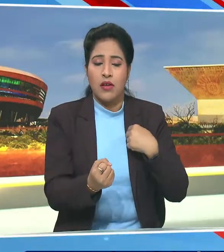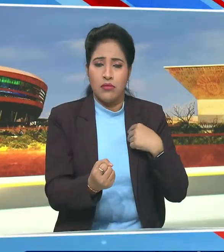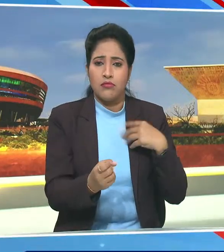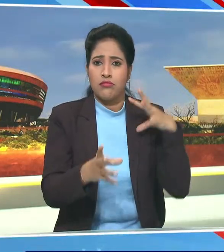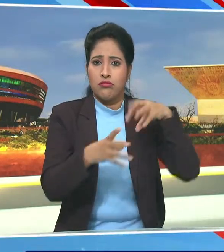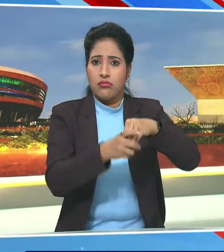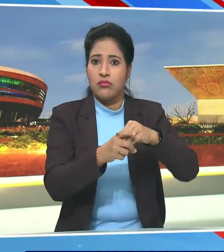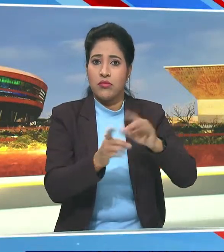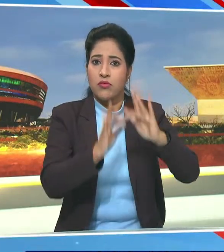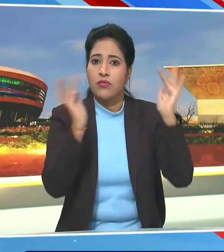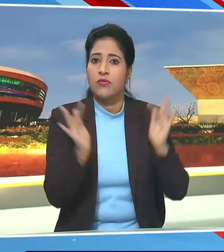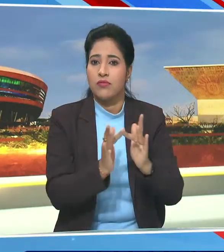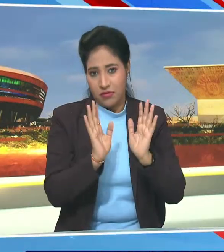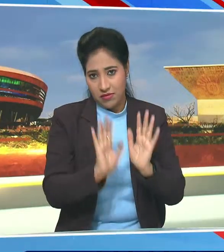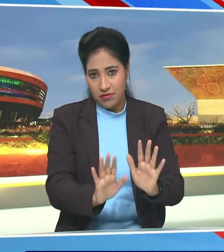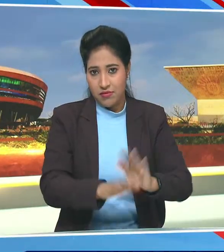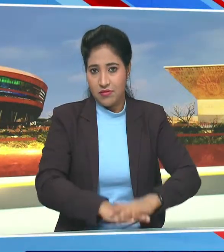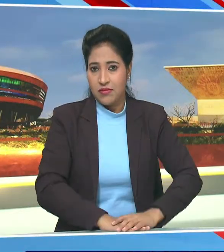virtually